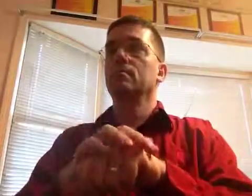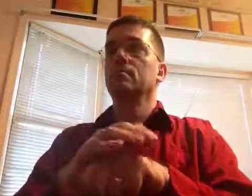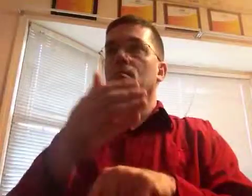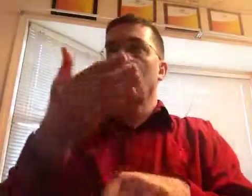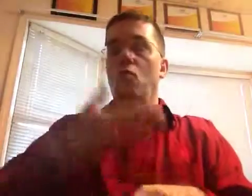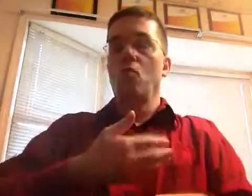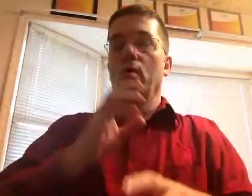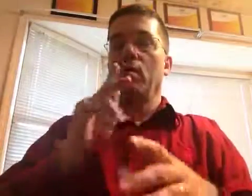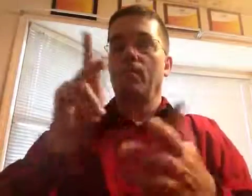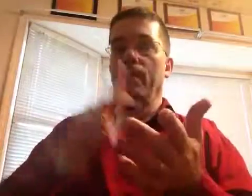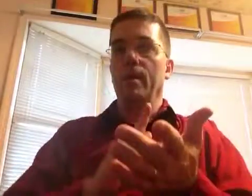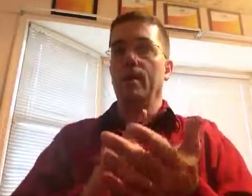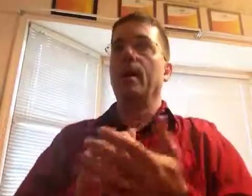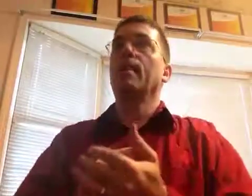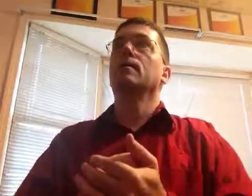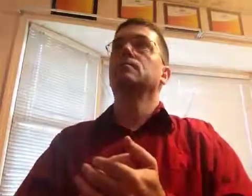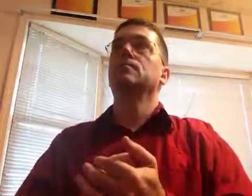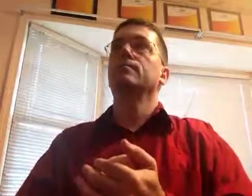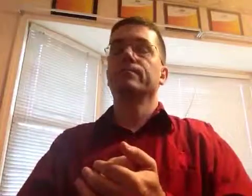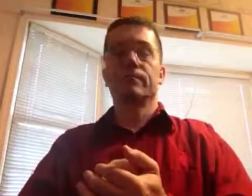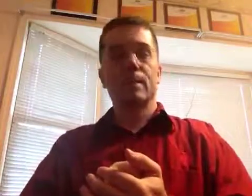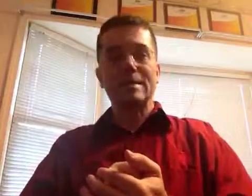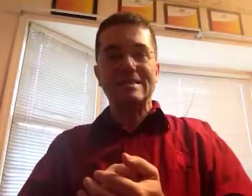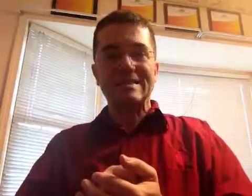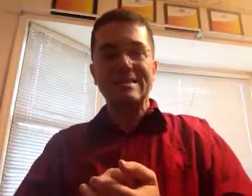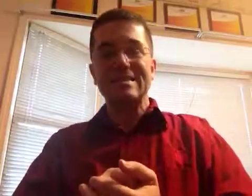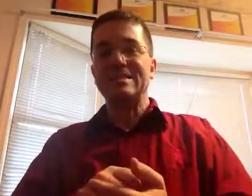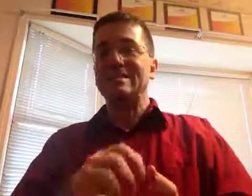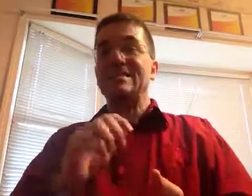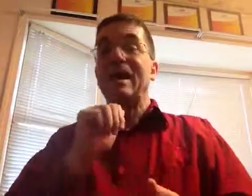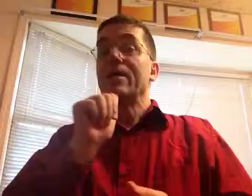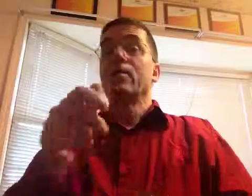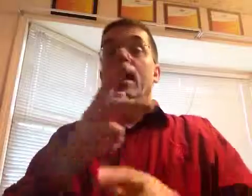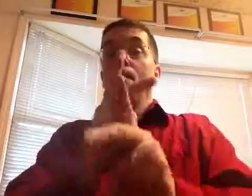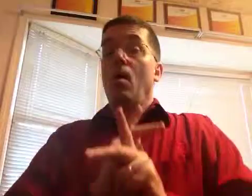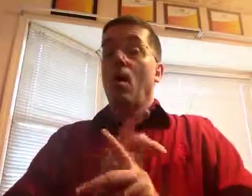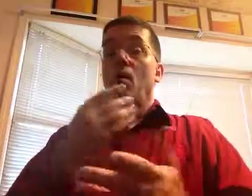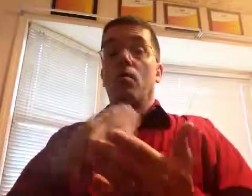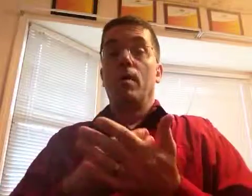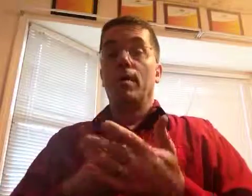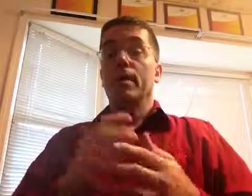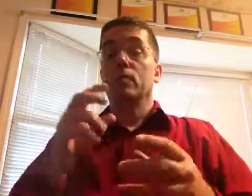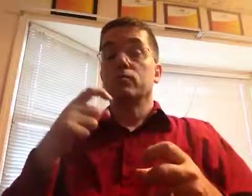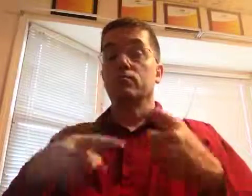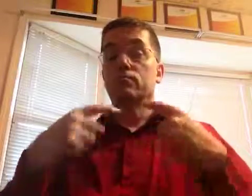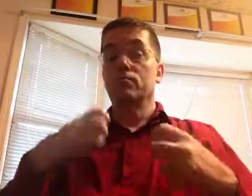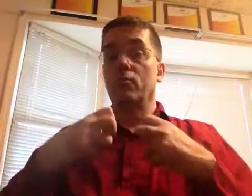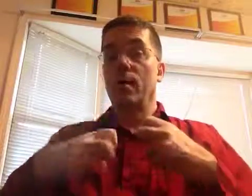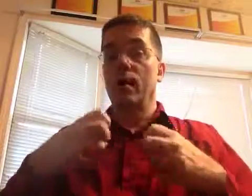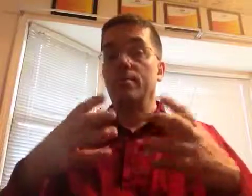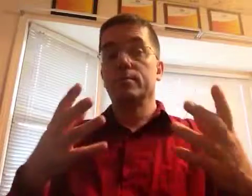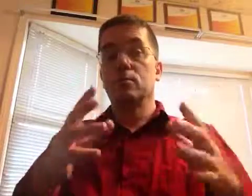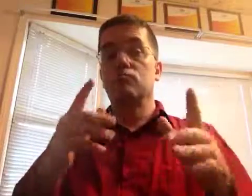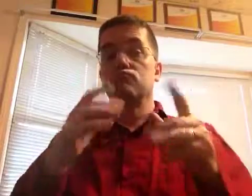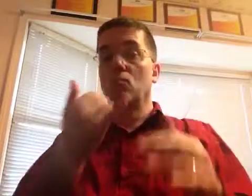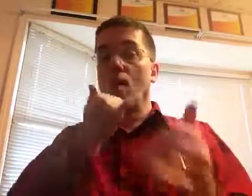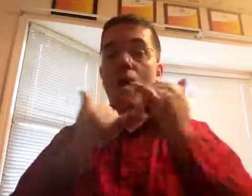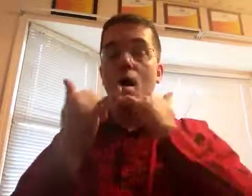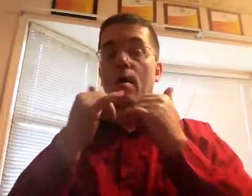the money. Yeah. Tony, I don't borrow money. Too many things go wrong in these scenarios. You get fired from that employer